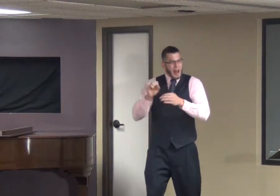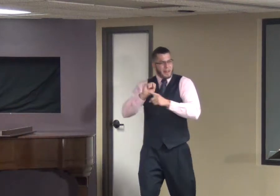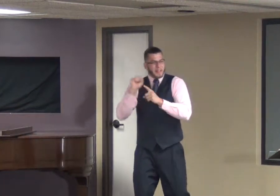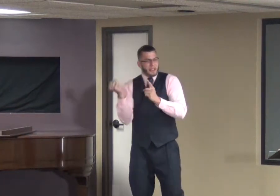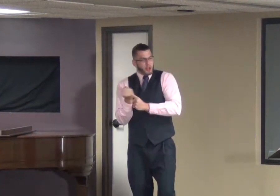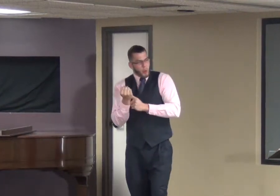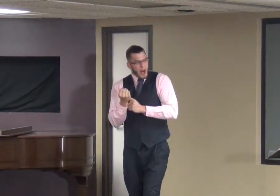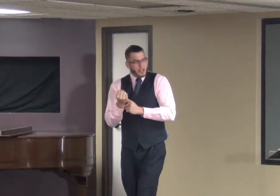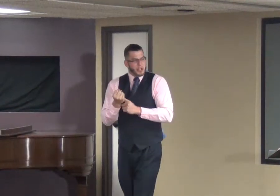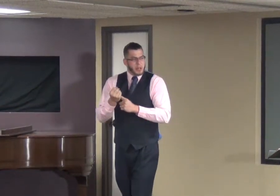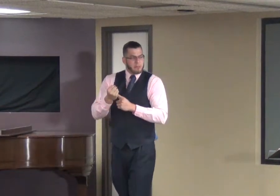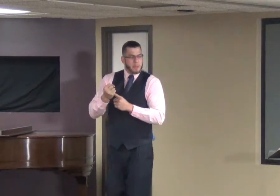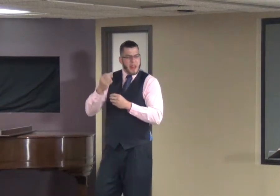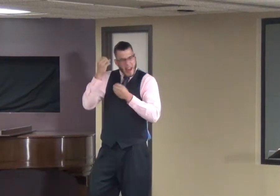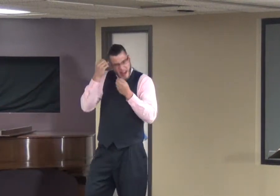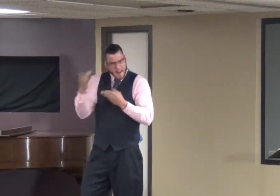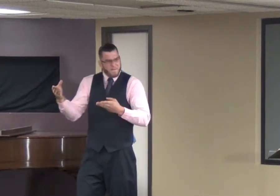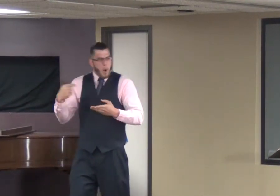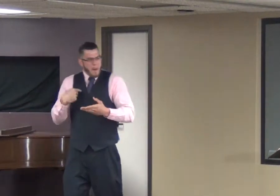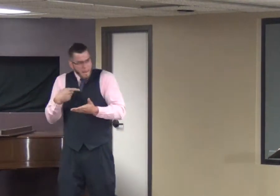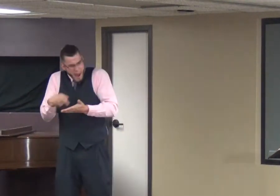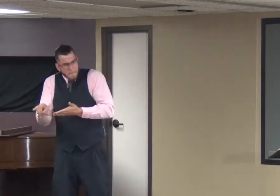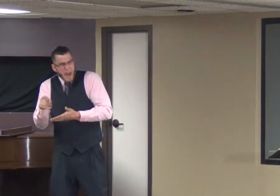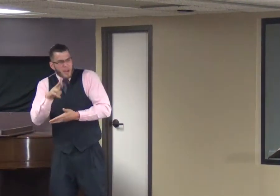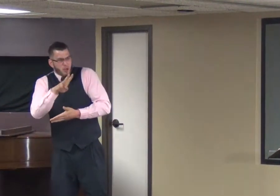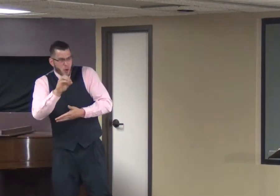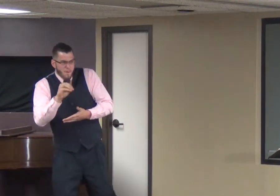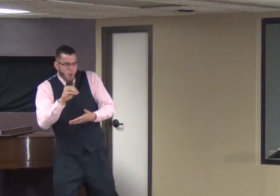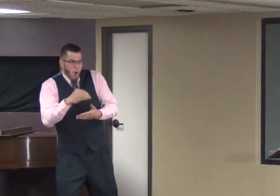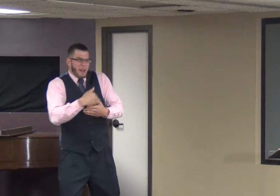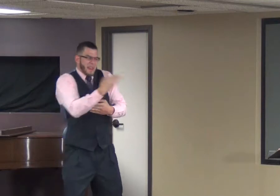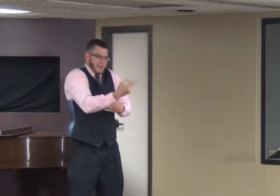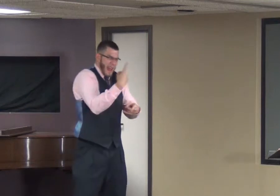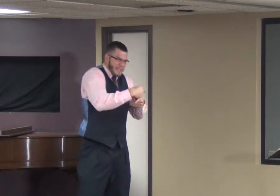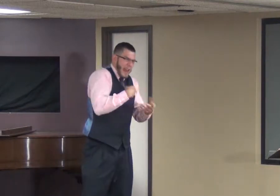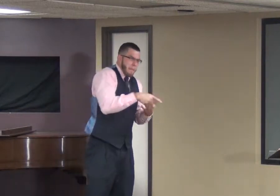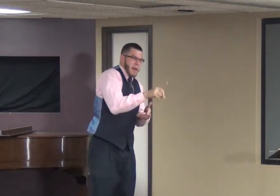explained the situation. He informed him I paid $240, next day I paid